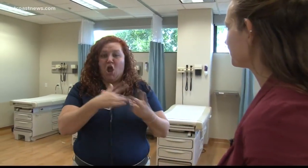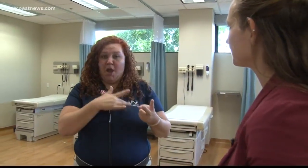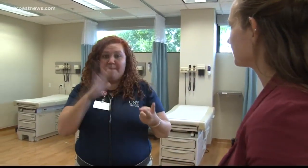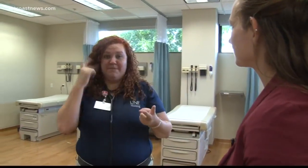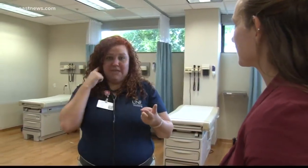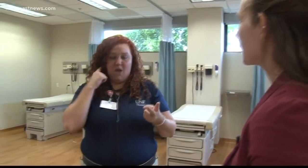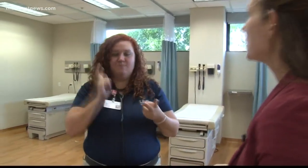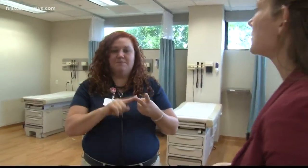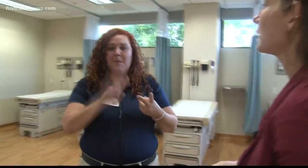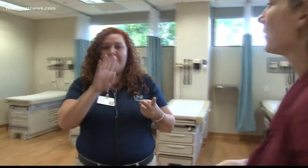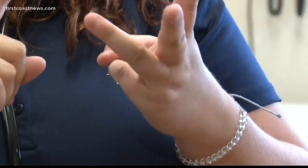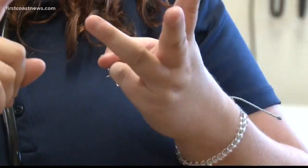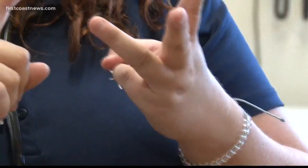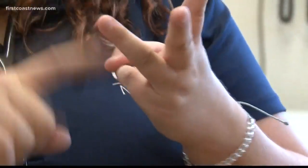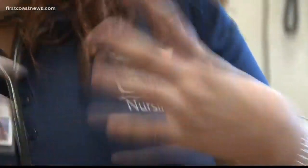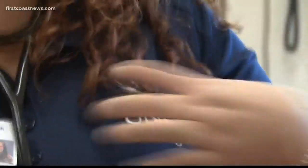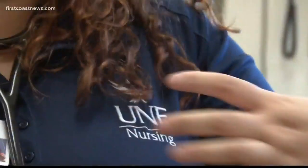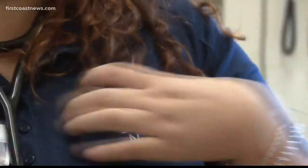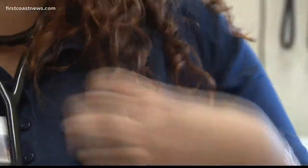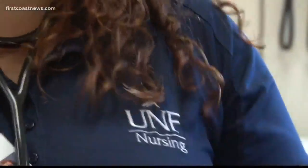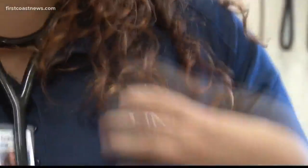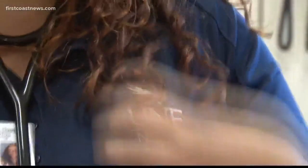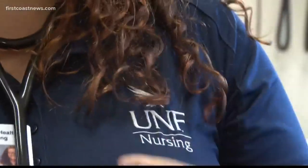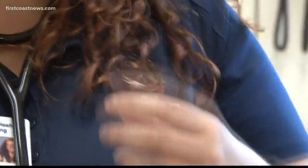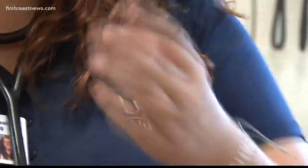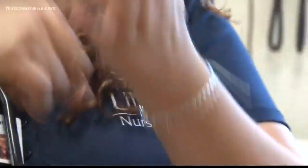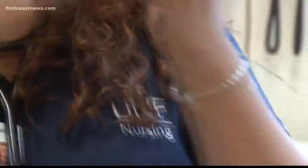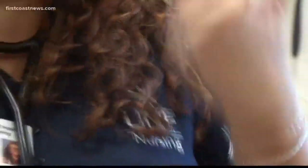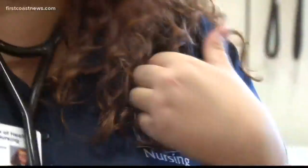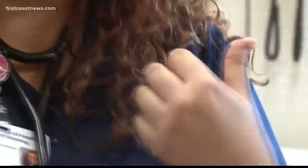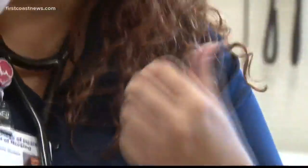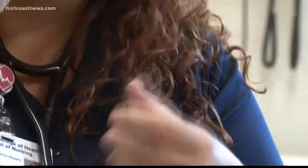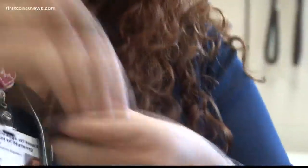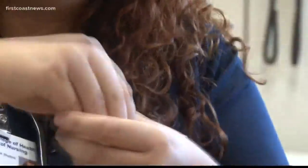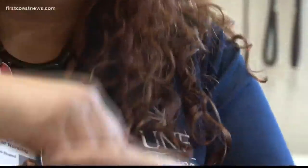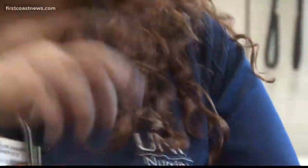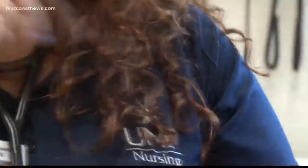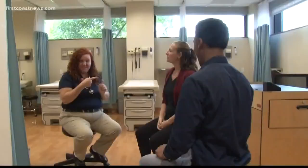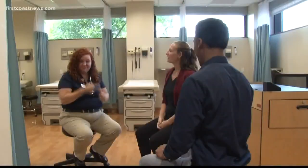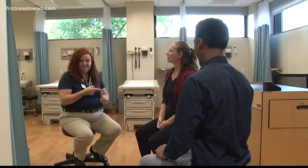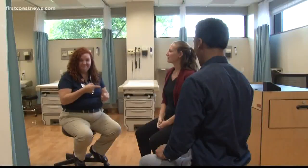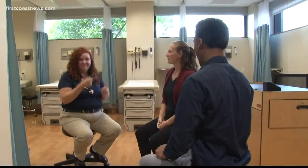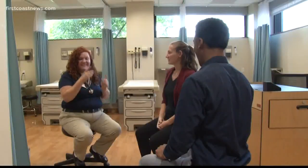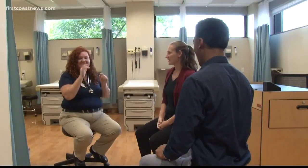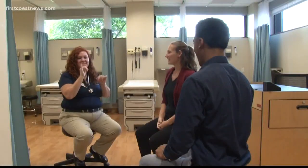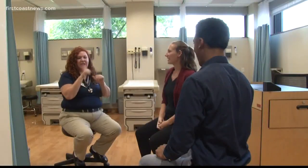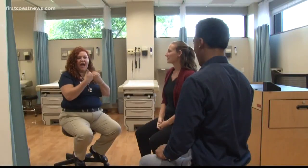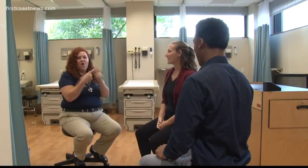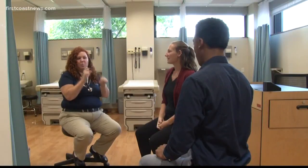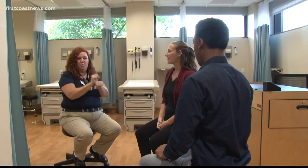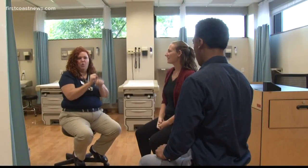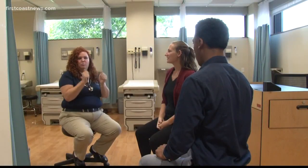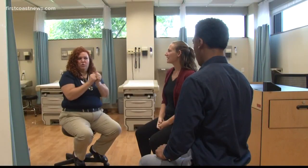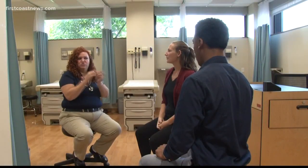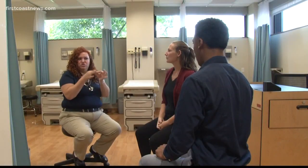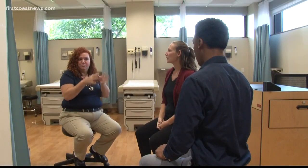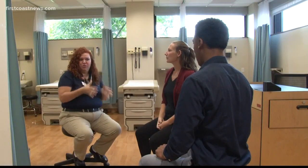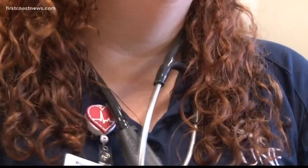learning how to work with a deaf person and how to work with deaf patients in the future. And with that, she says she's committed to breaking